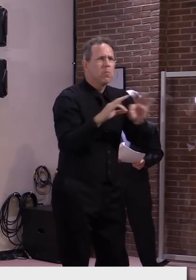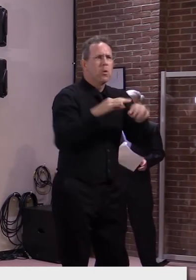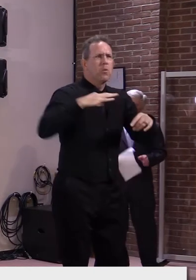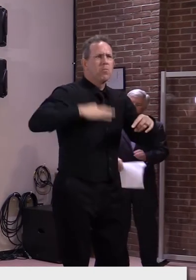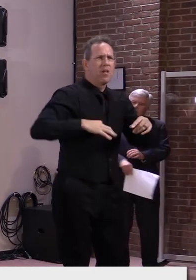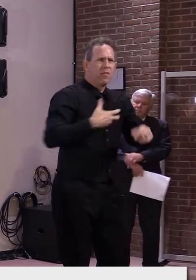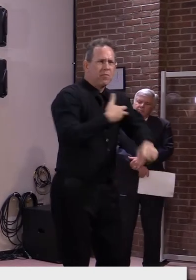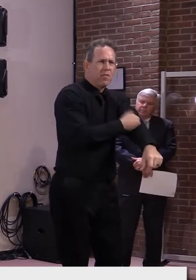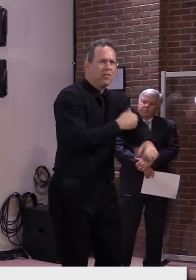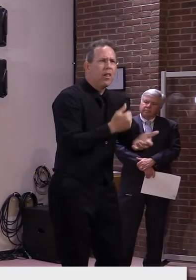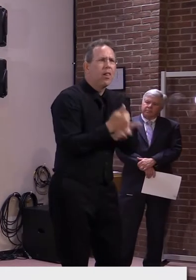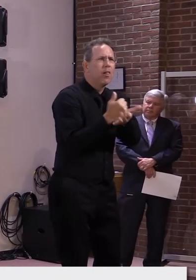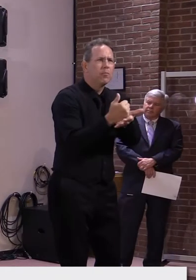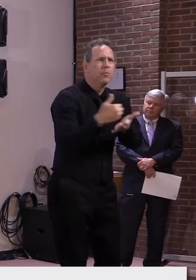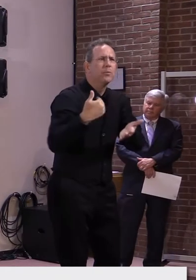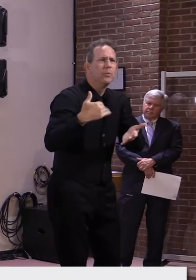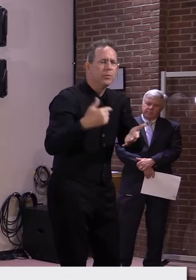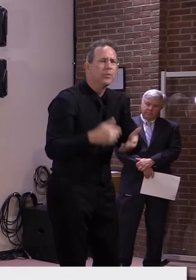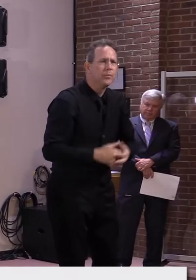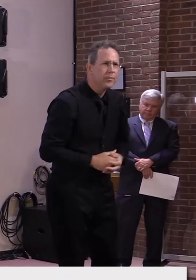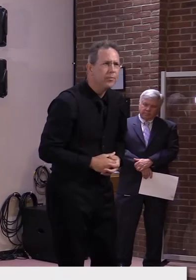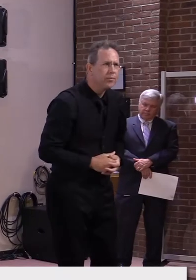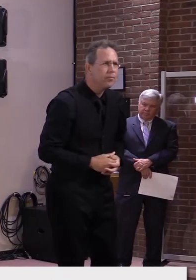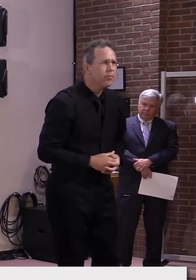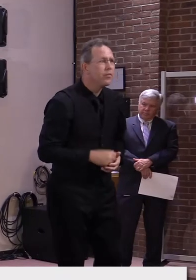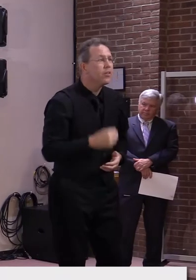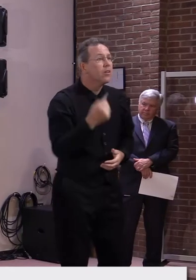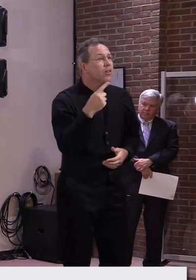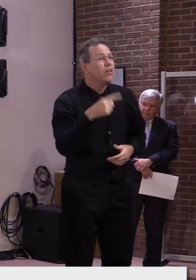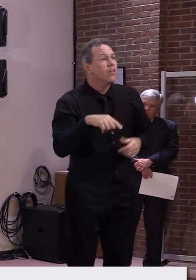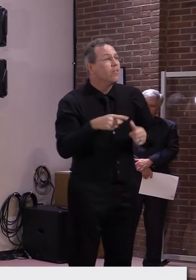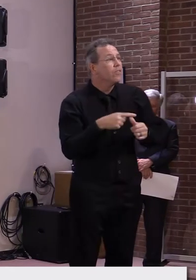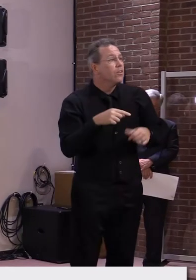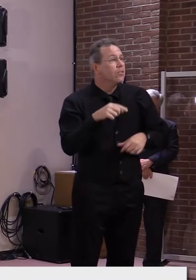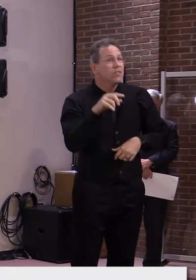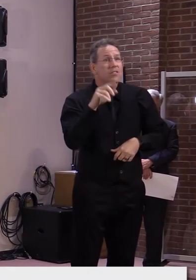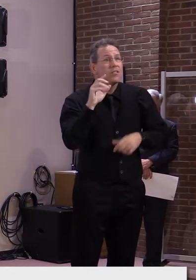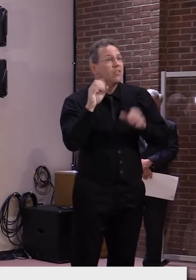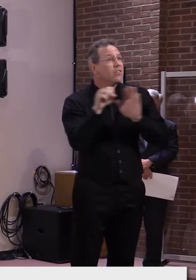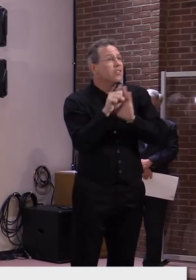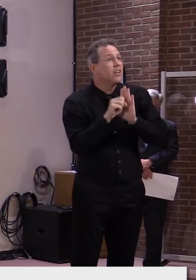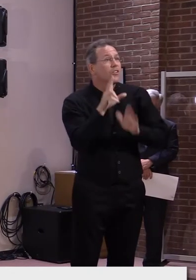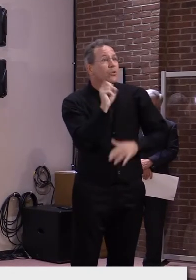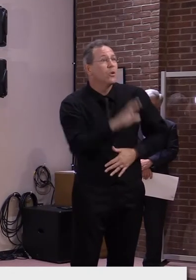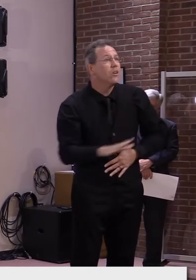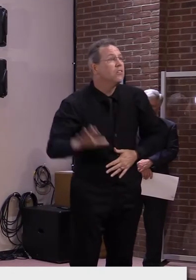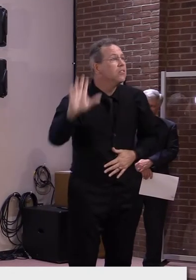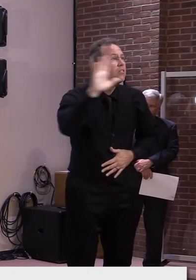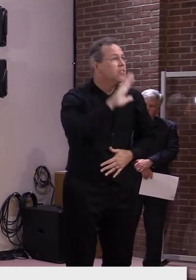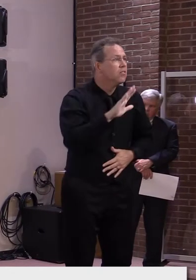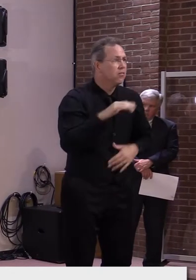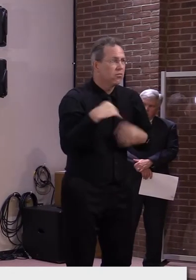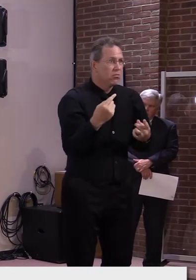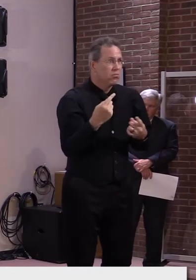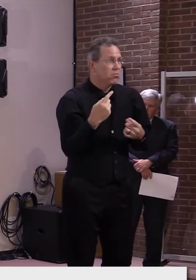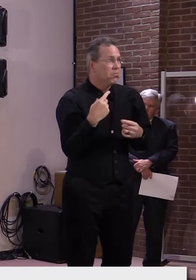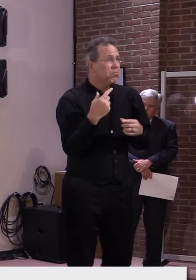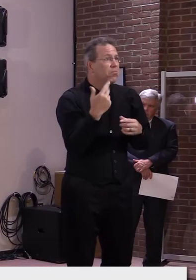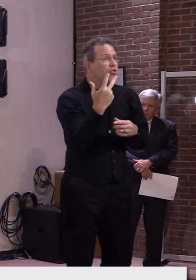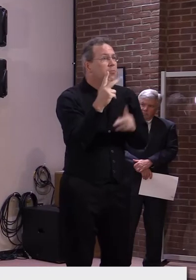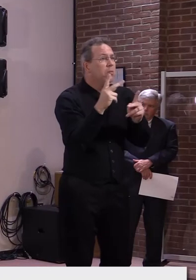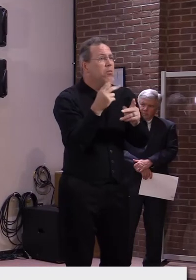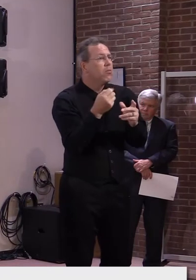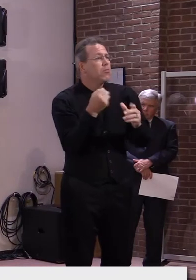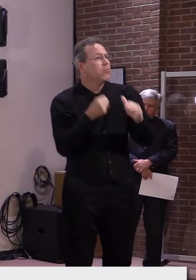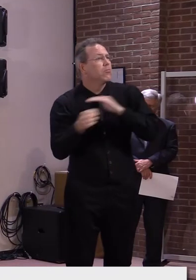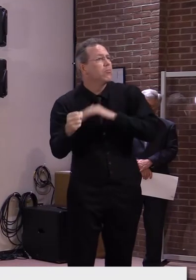example, across the state, as of this morning, we're down to only three people